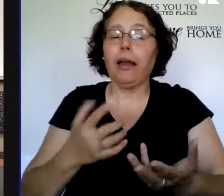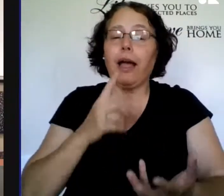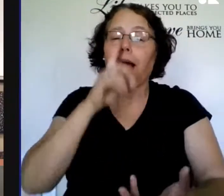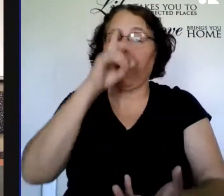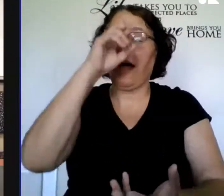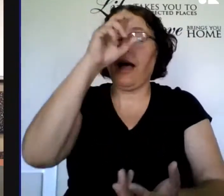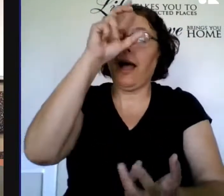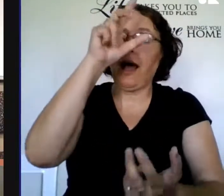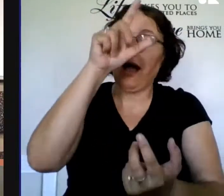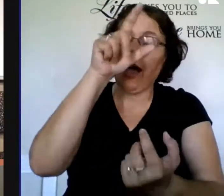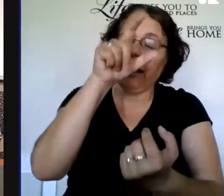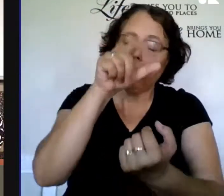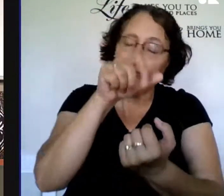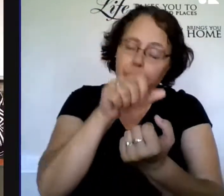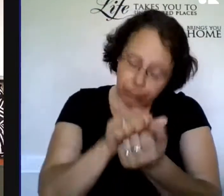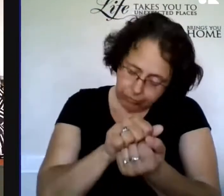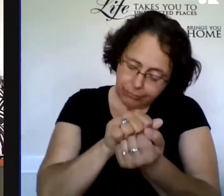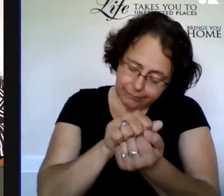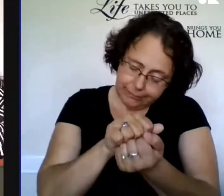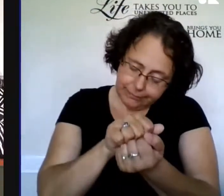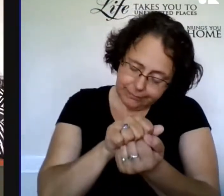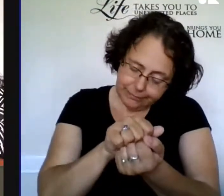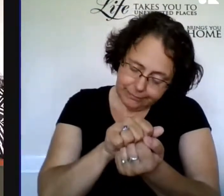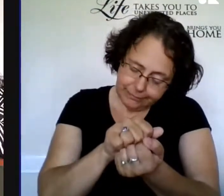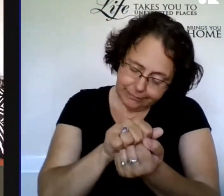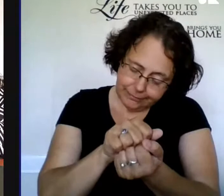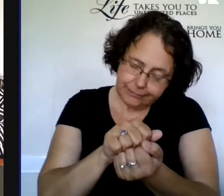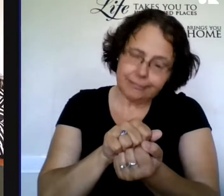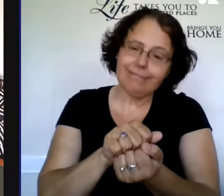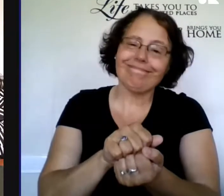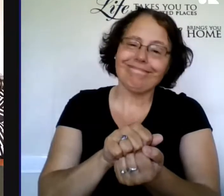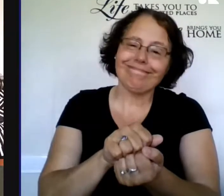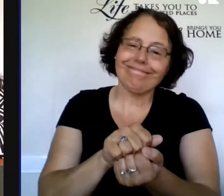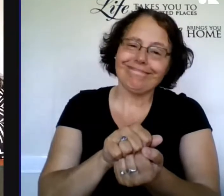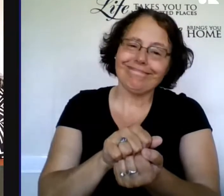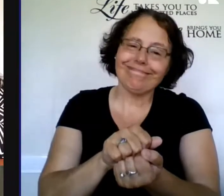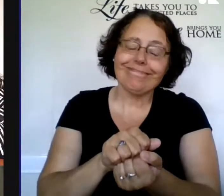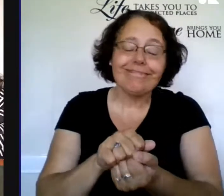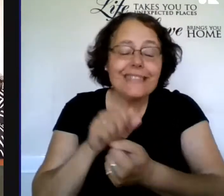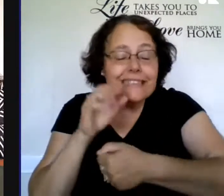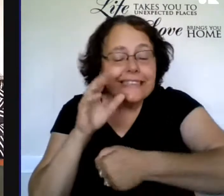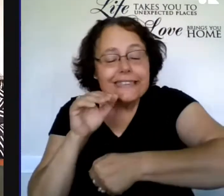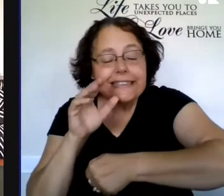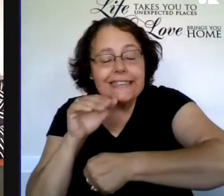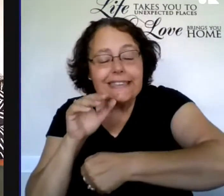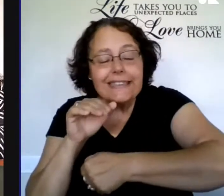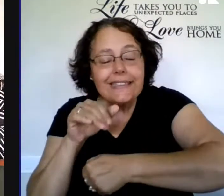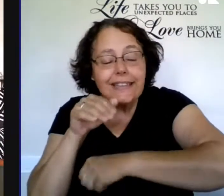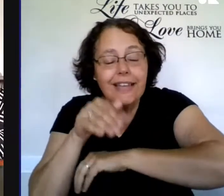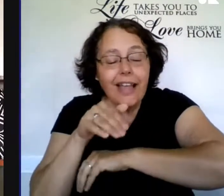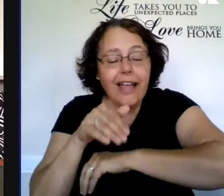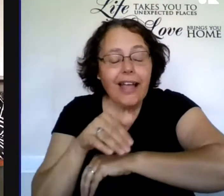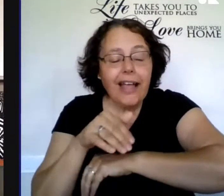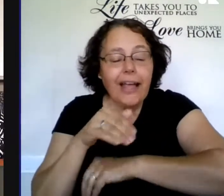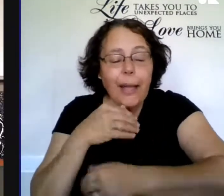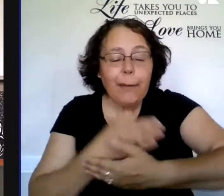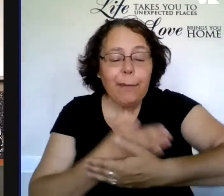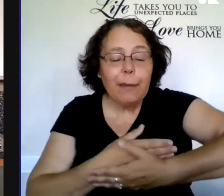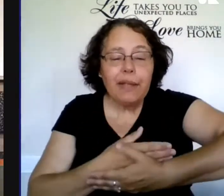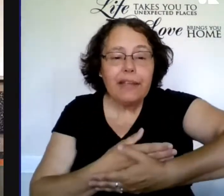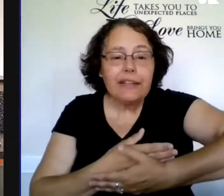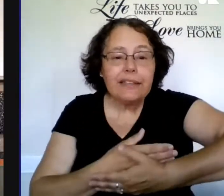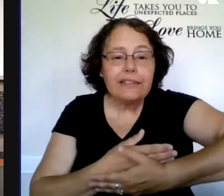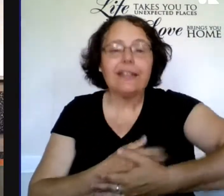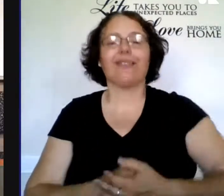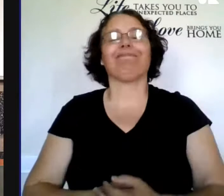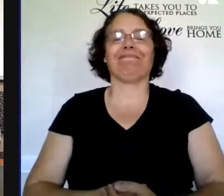fast asleep. You go night-night, baby. Shh. My little